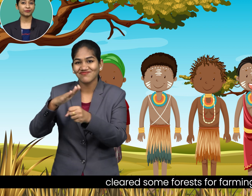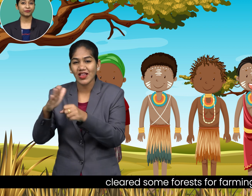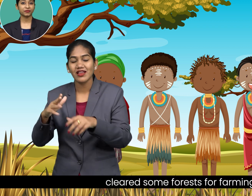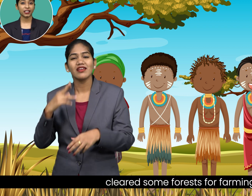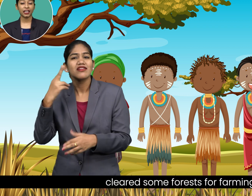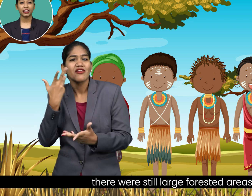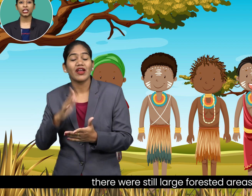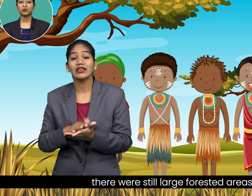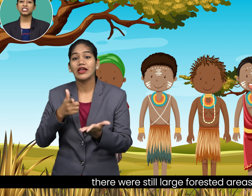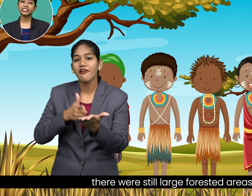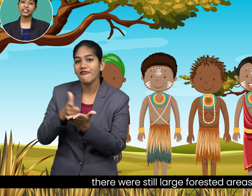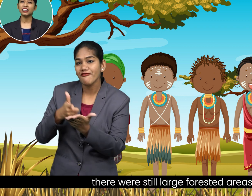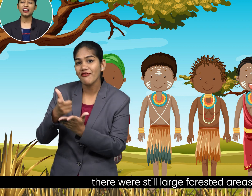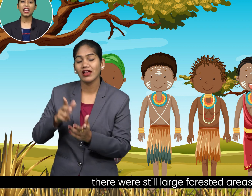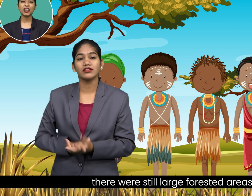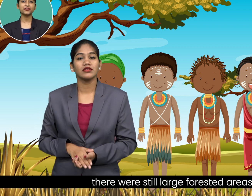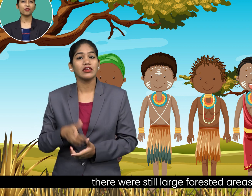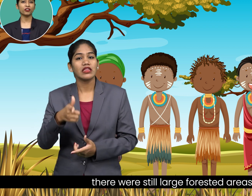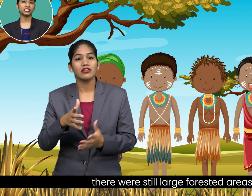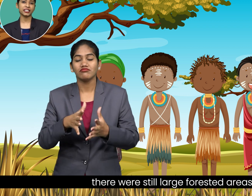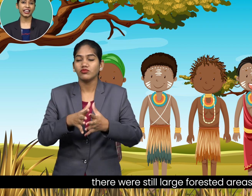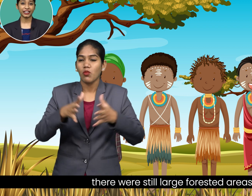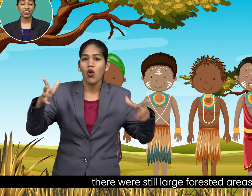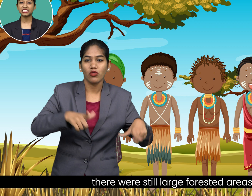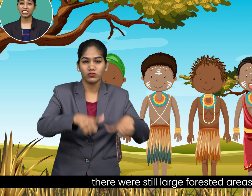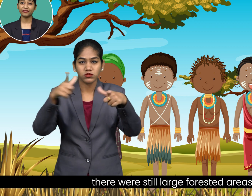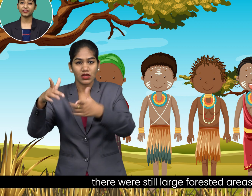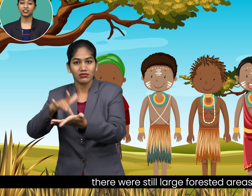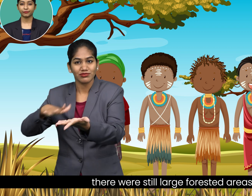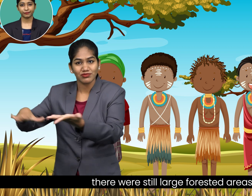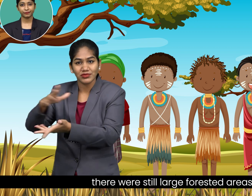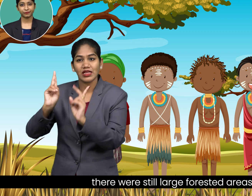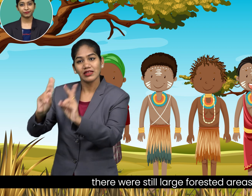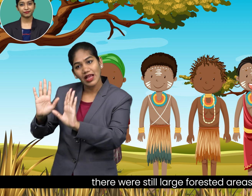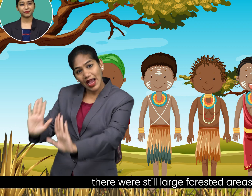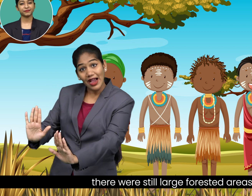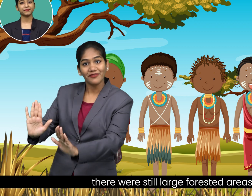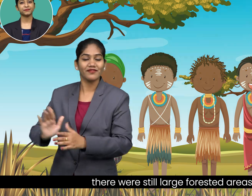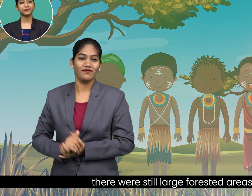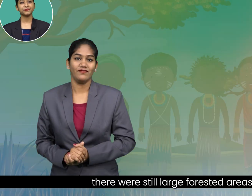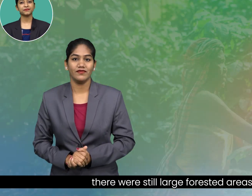farming, there were still large forested areas left.